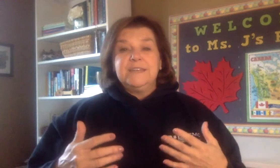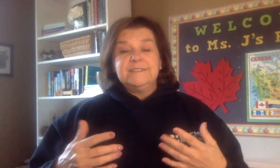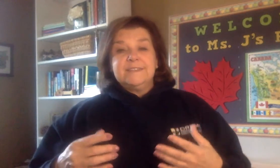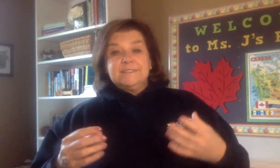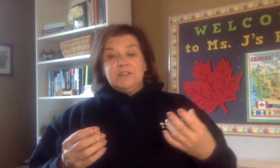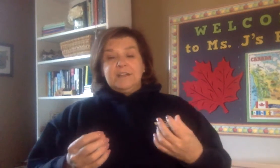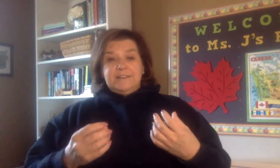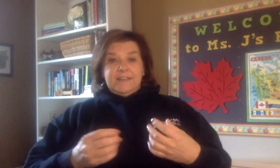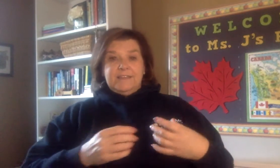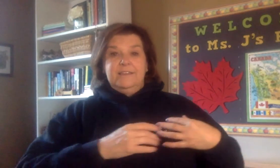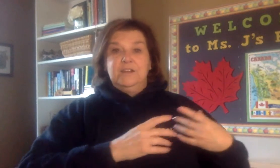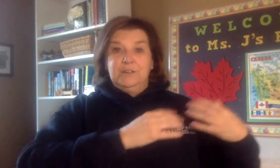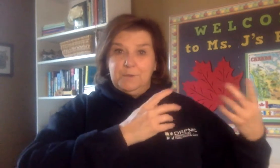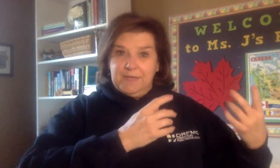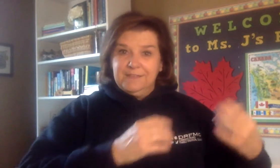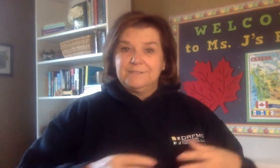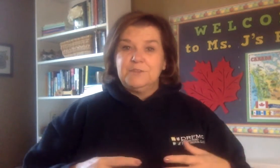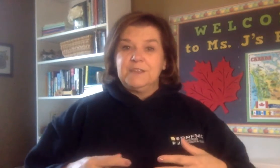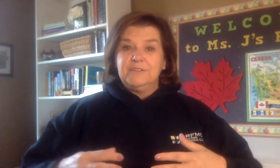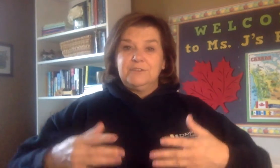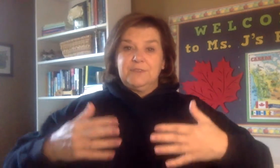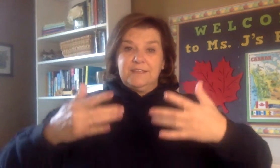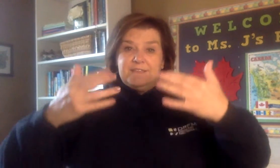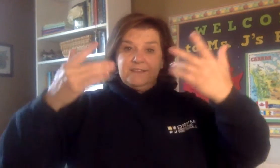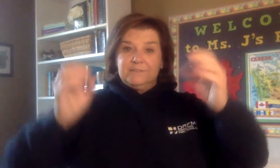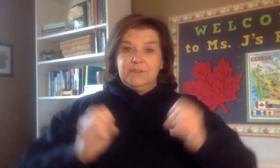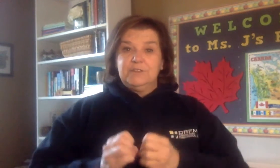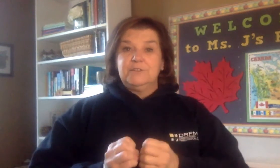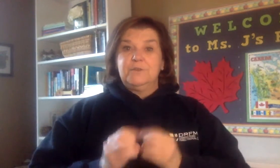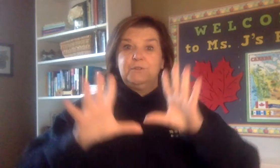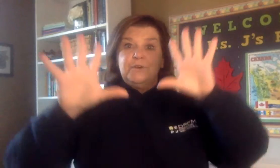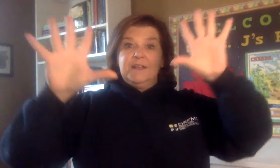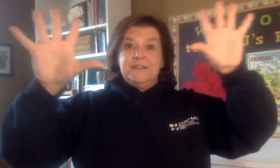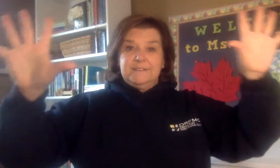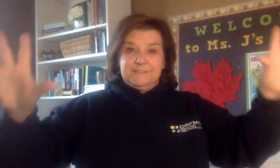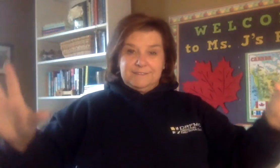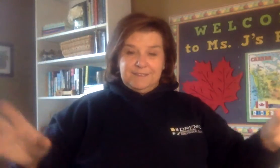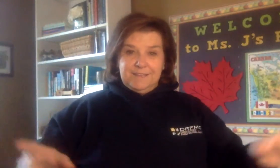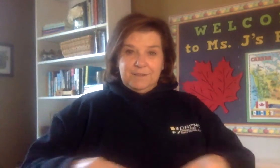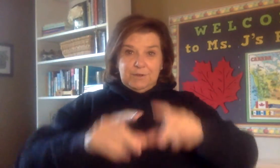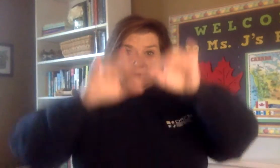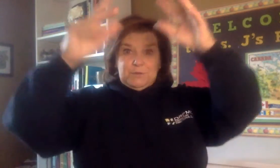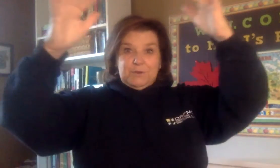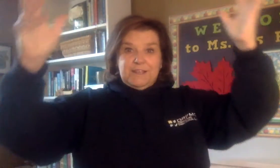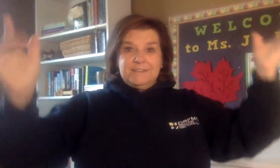Glorious is a lot like glowing. So you can either do like this, or you can do glorious or